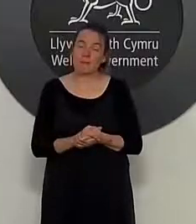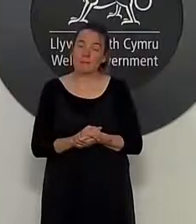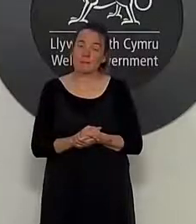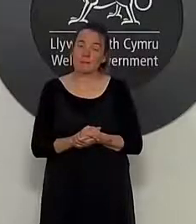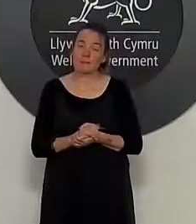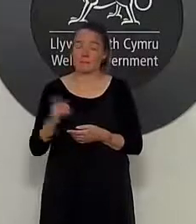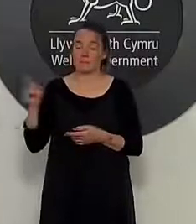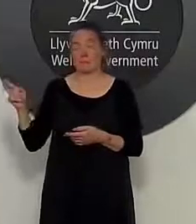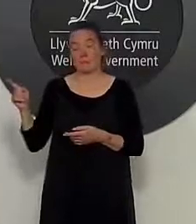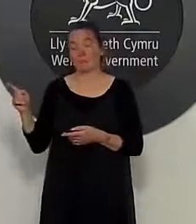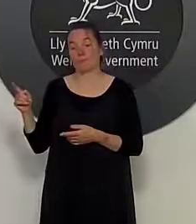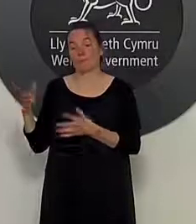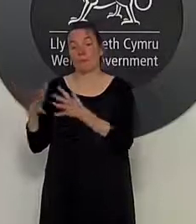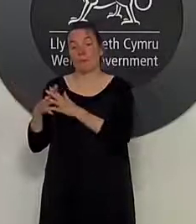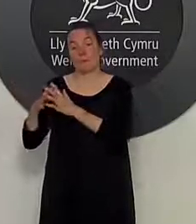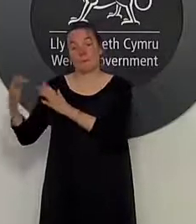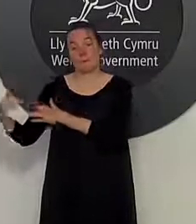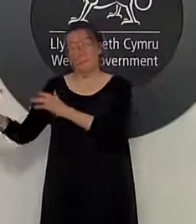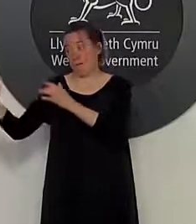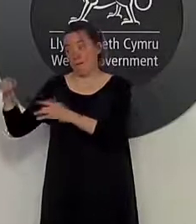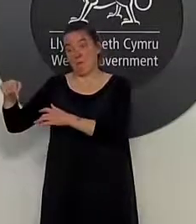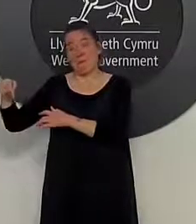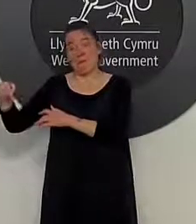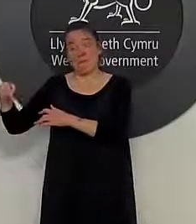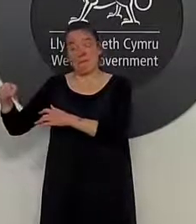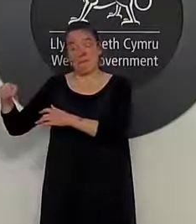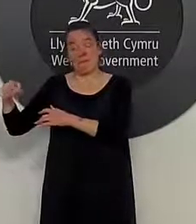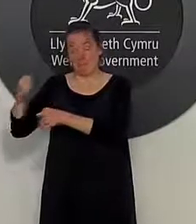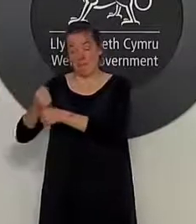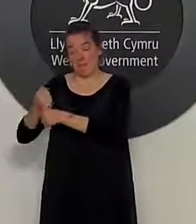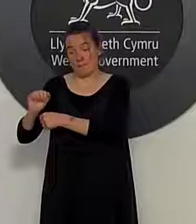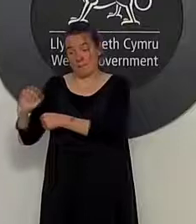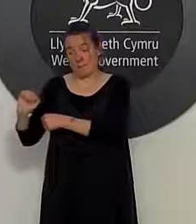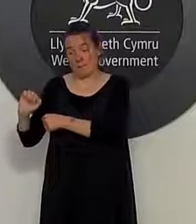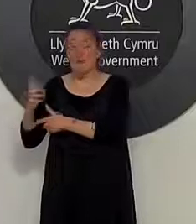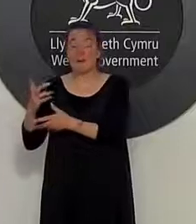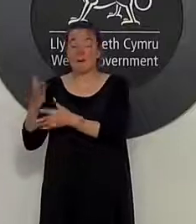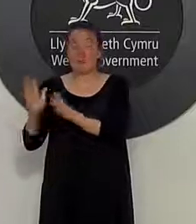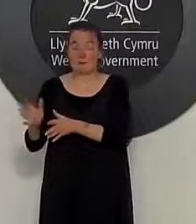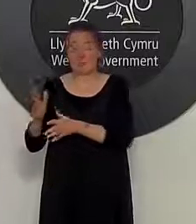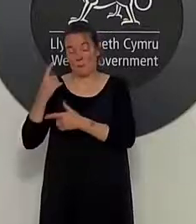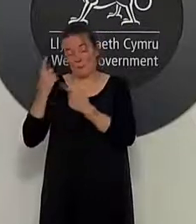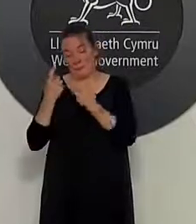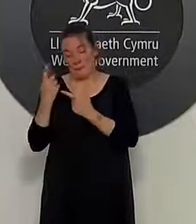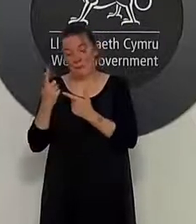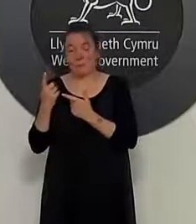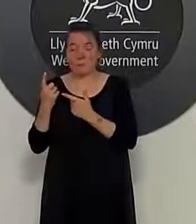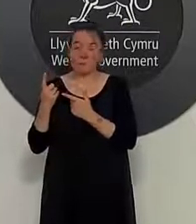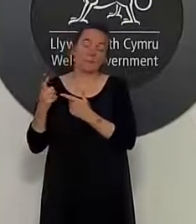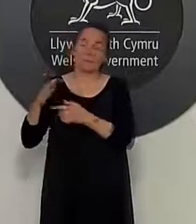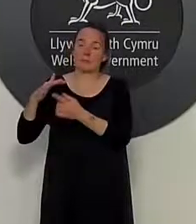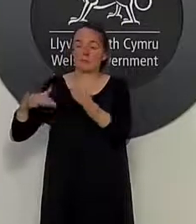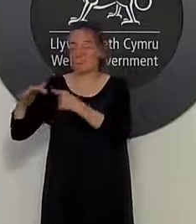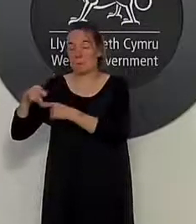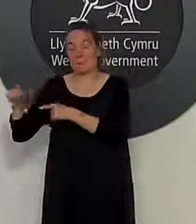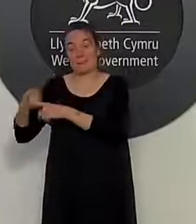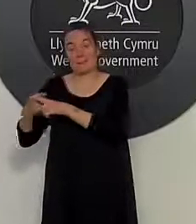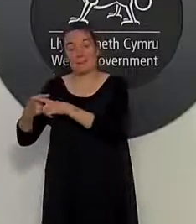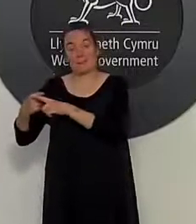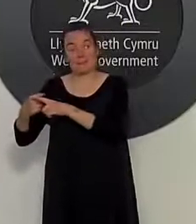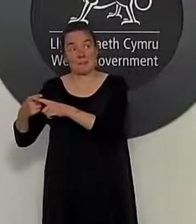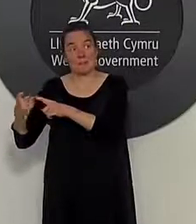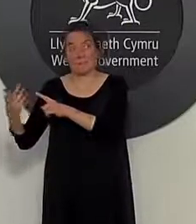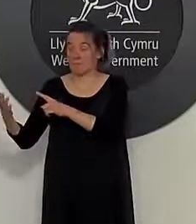the Westminster government has had to recognise the pressures that communities within England are